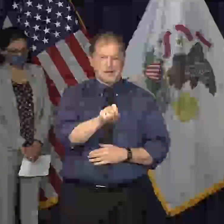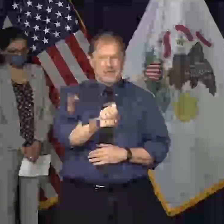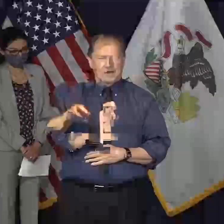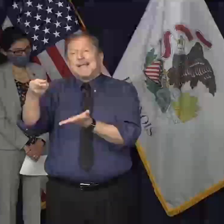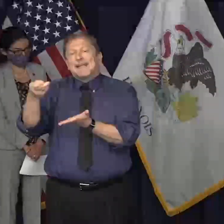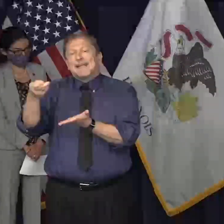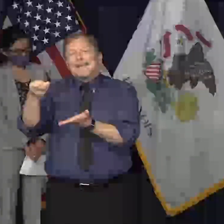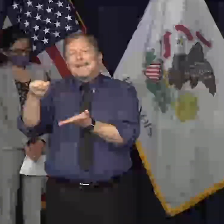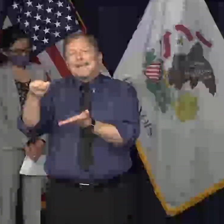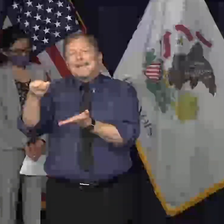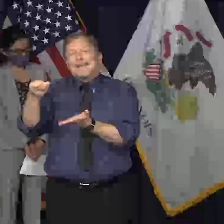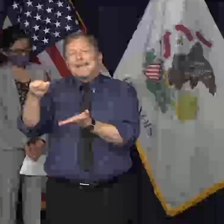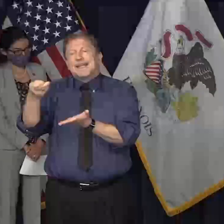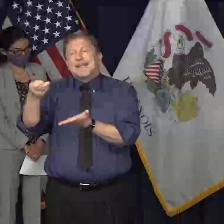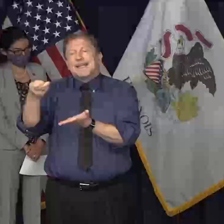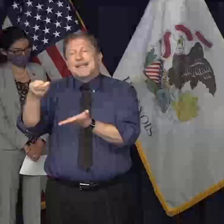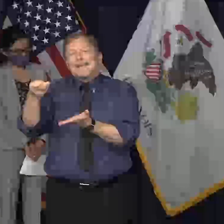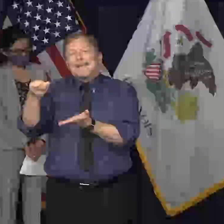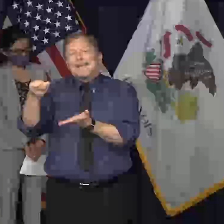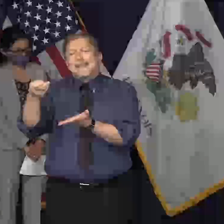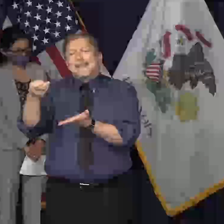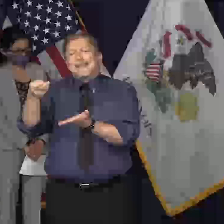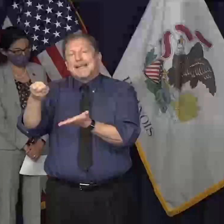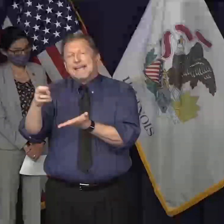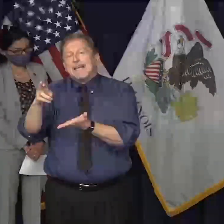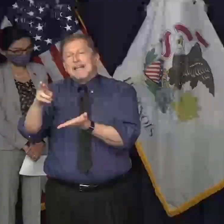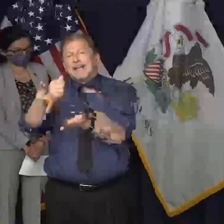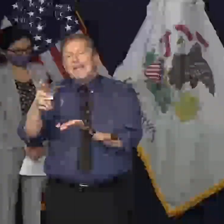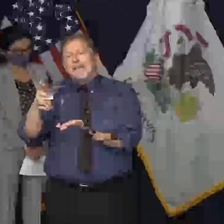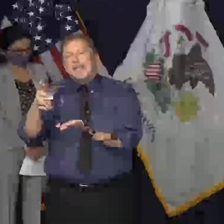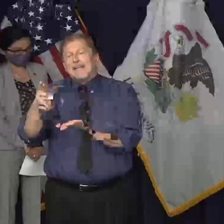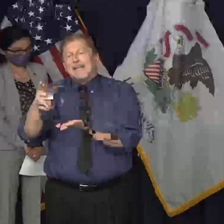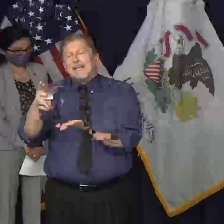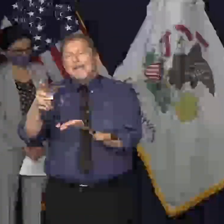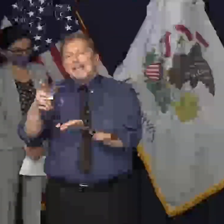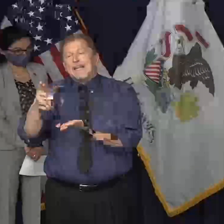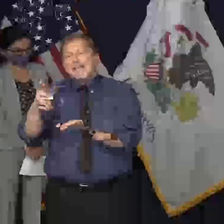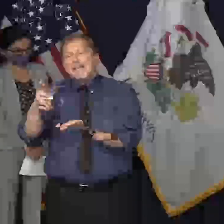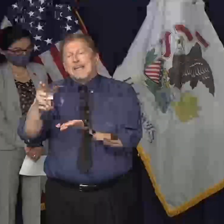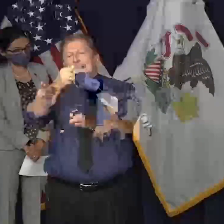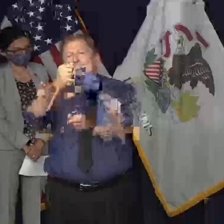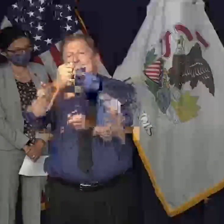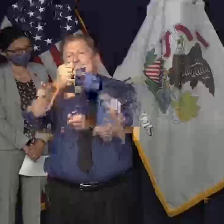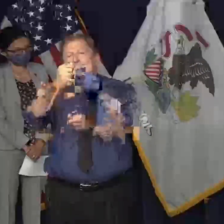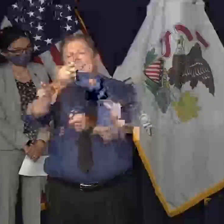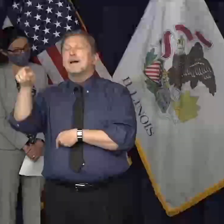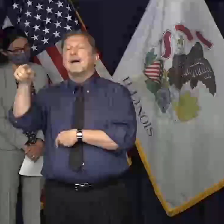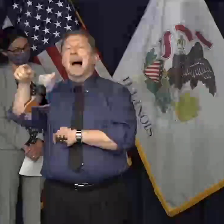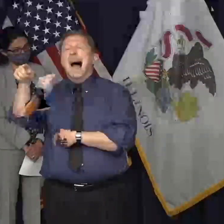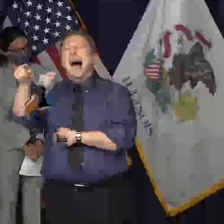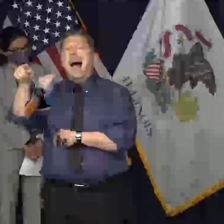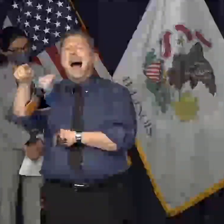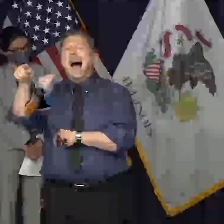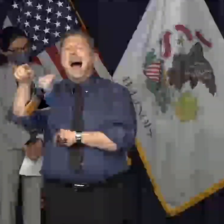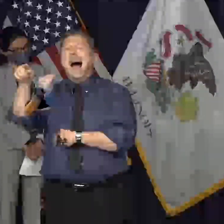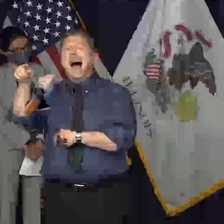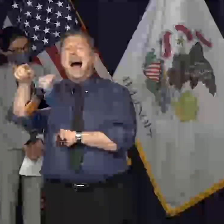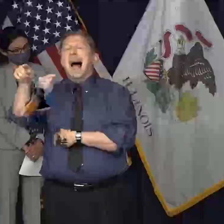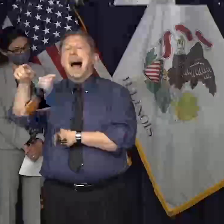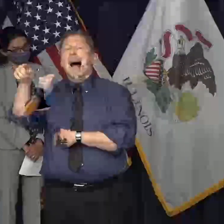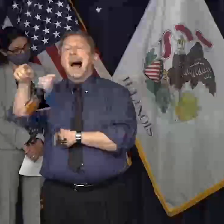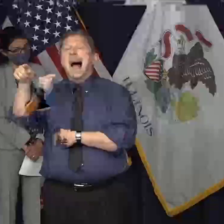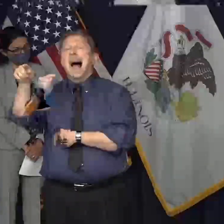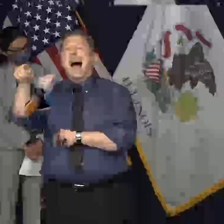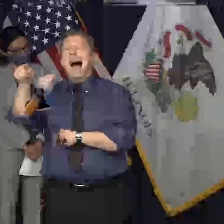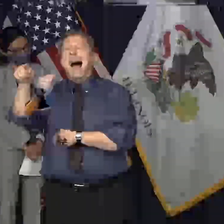dhs.illinois.gov/help-ishere, and then click help at home. In today's conversation, I also want to address workers' rights